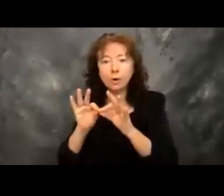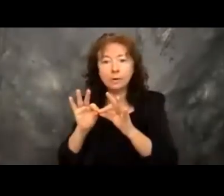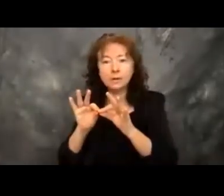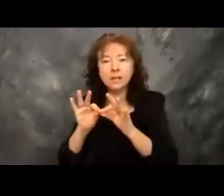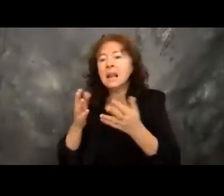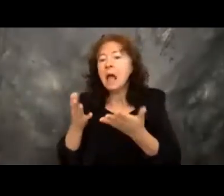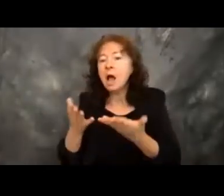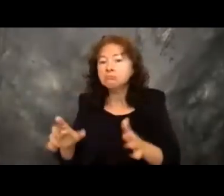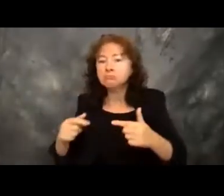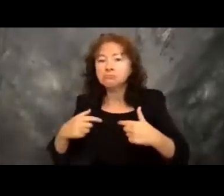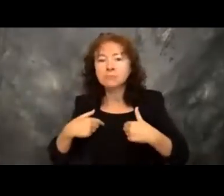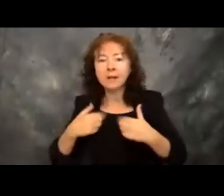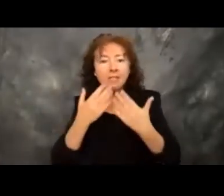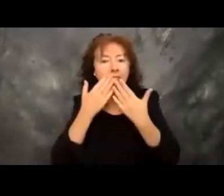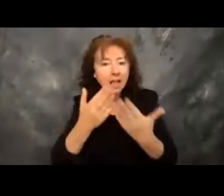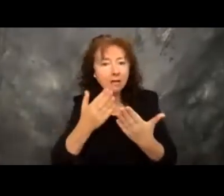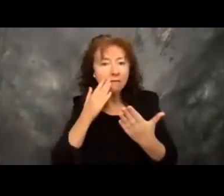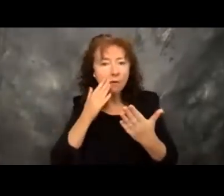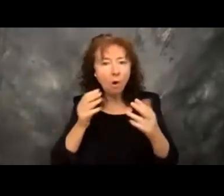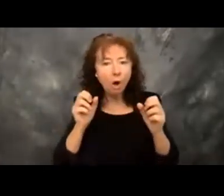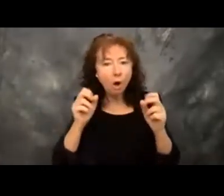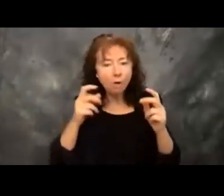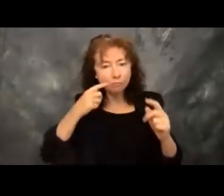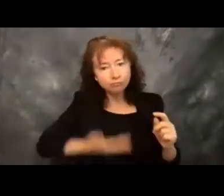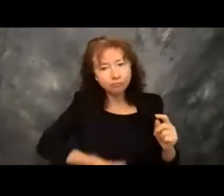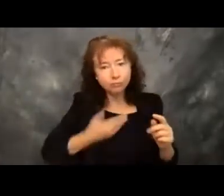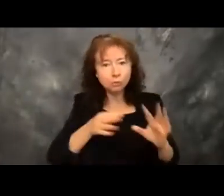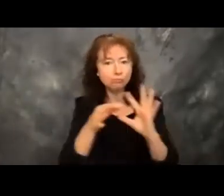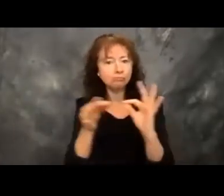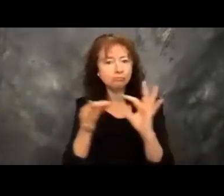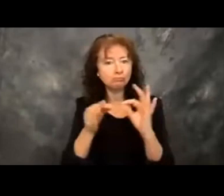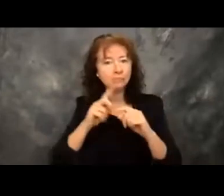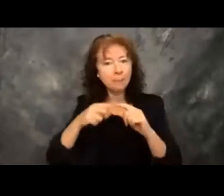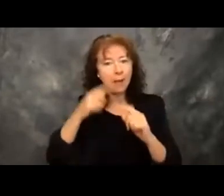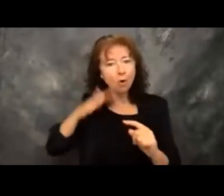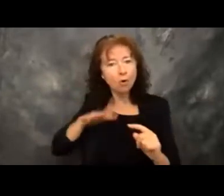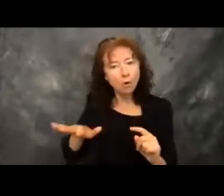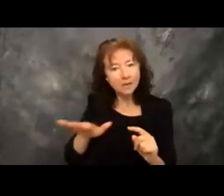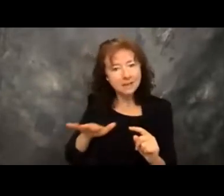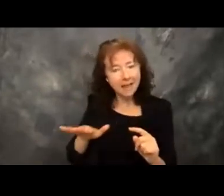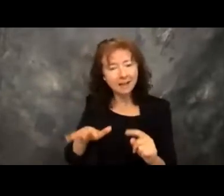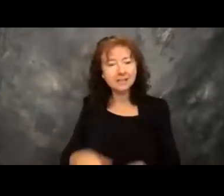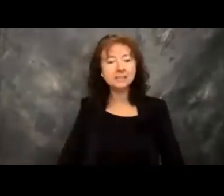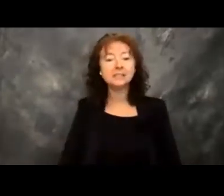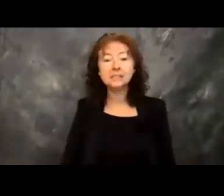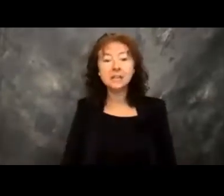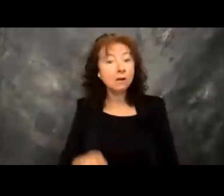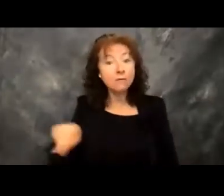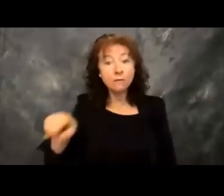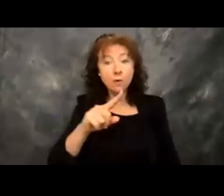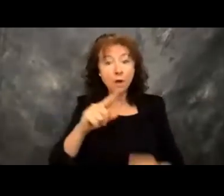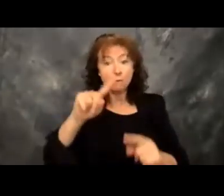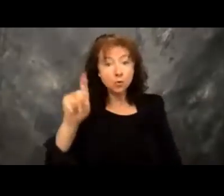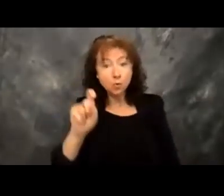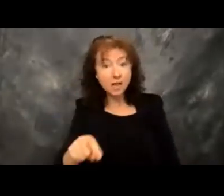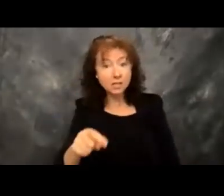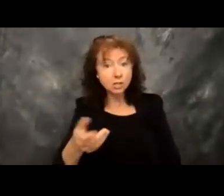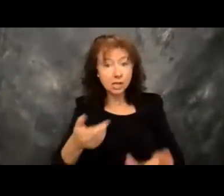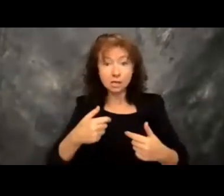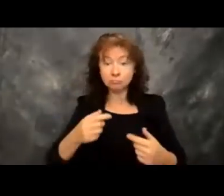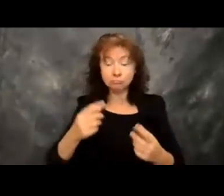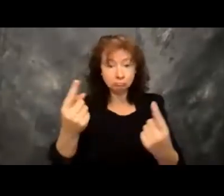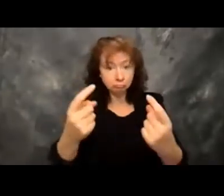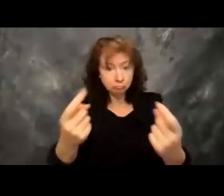present the situation in my country. Thank you very much. And if you have a question, I will be very glad to